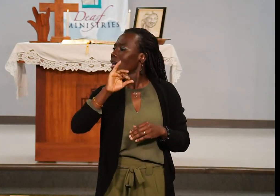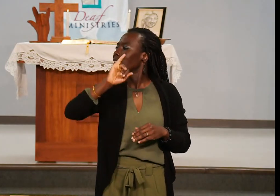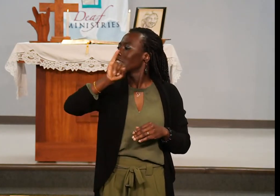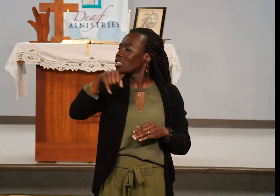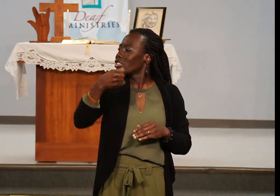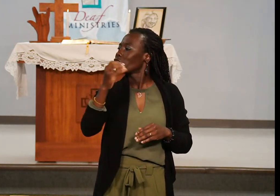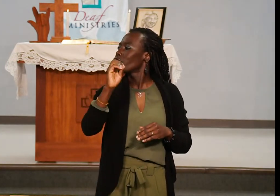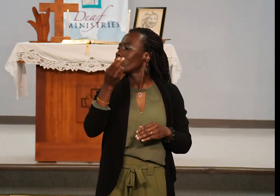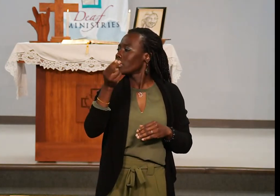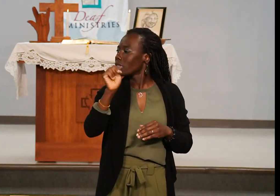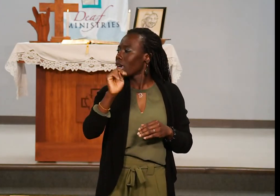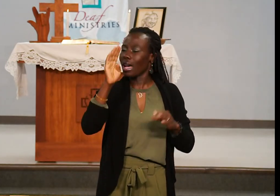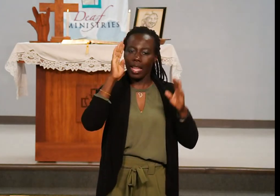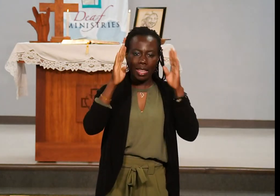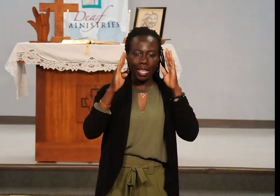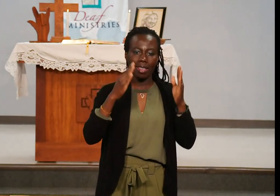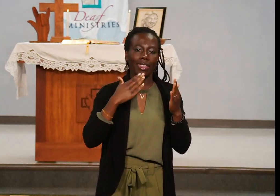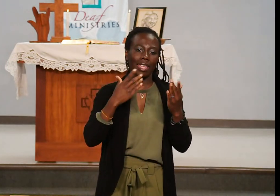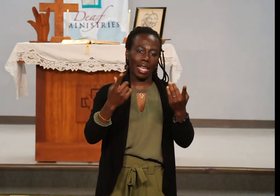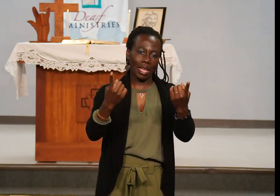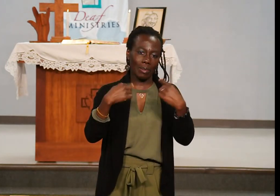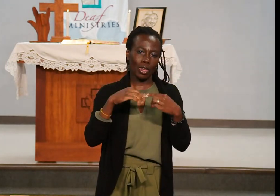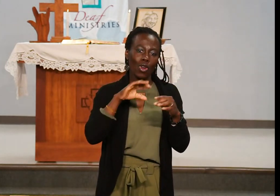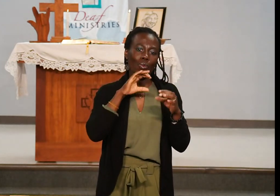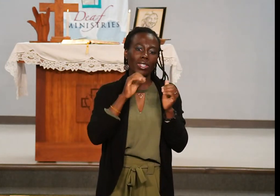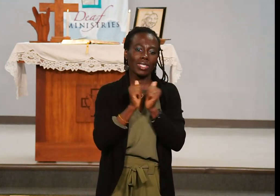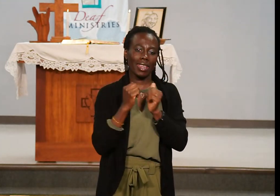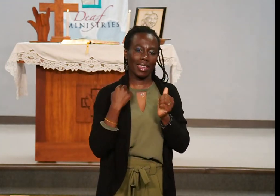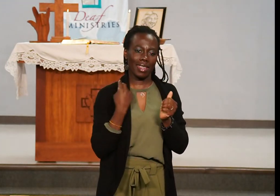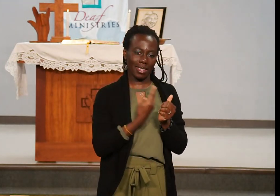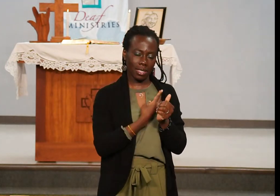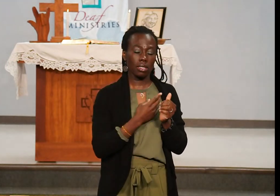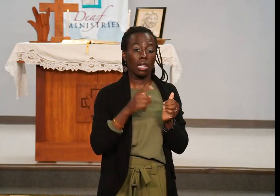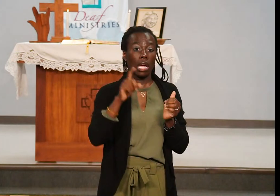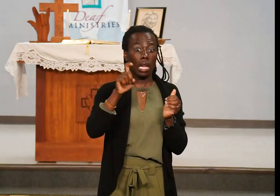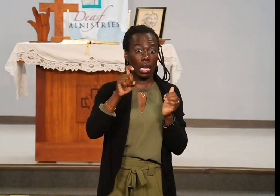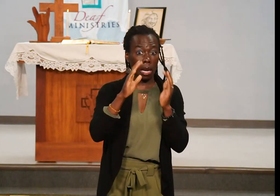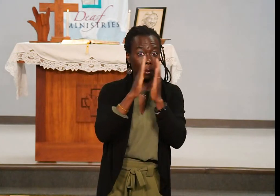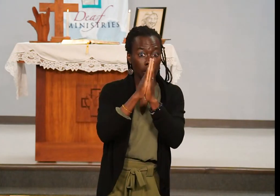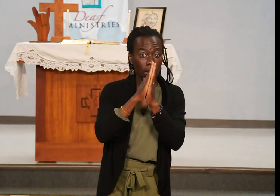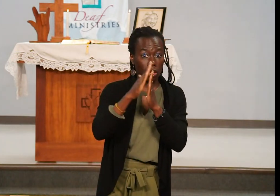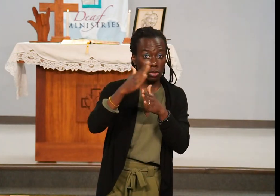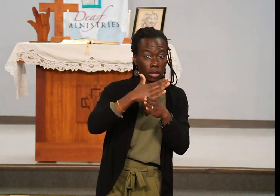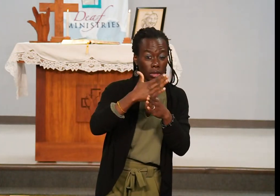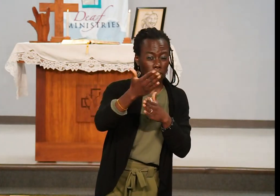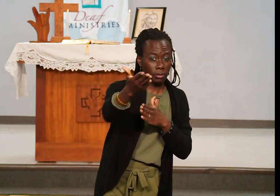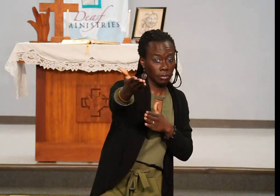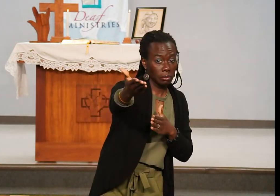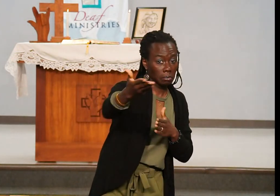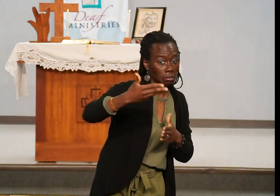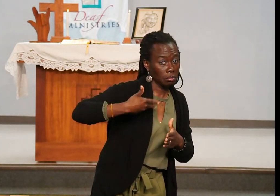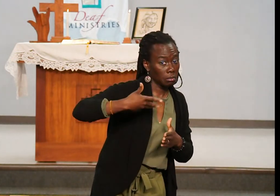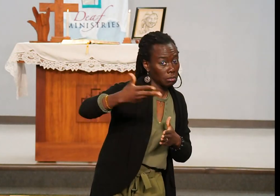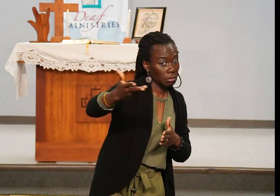we pray for them this morning. And we thank you, we welcome you thank you for joining us.